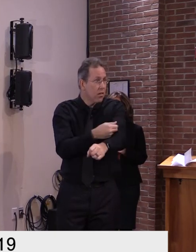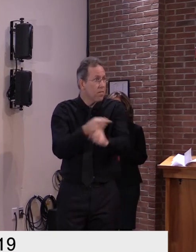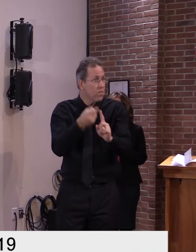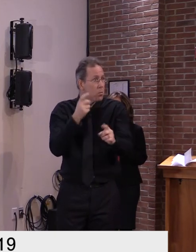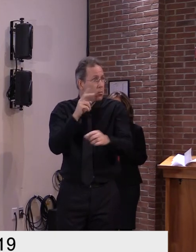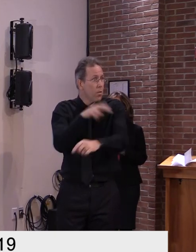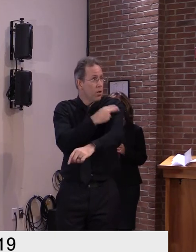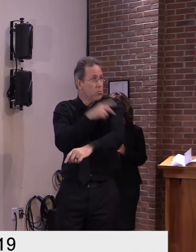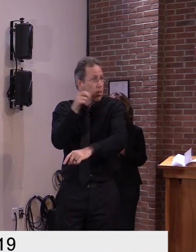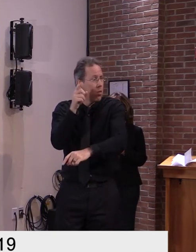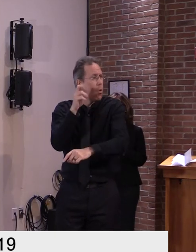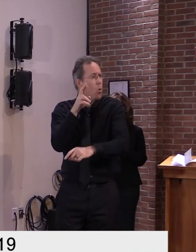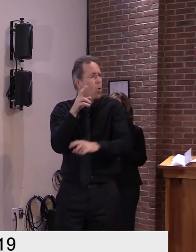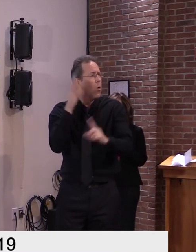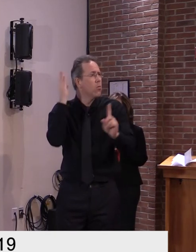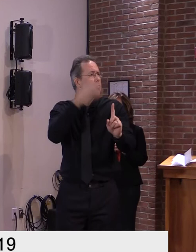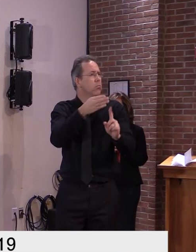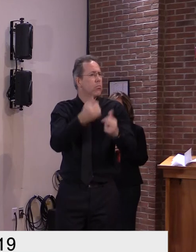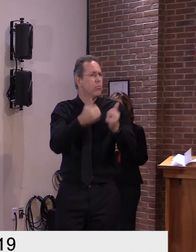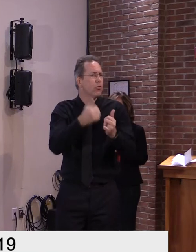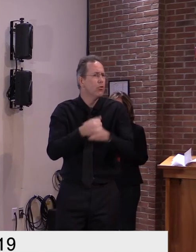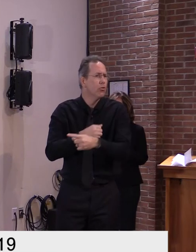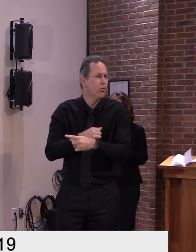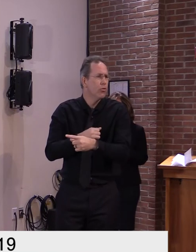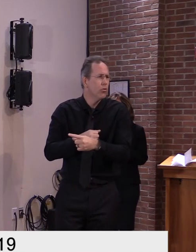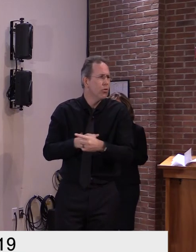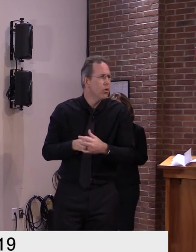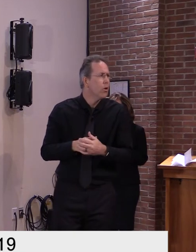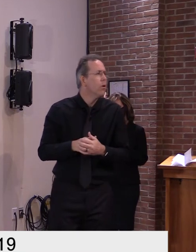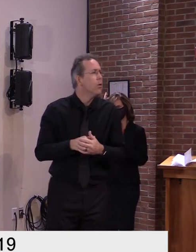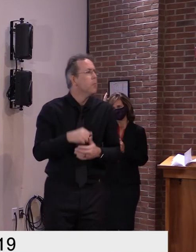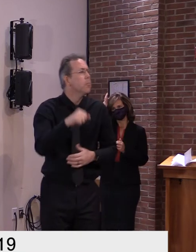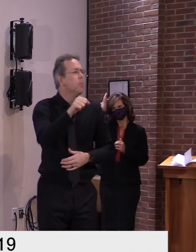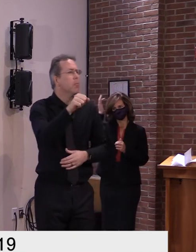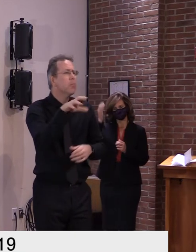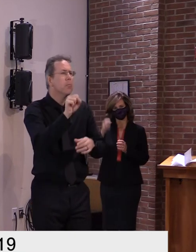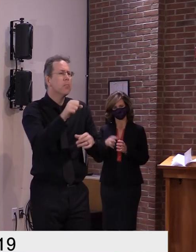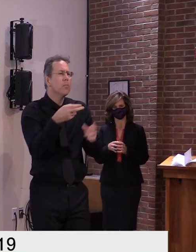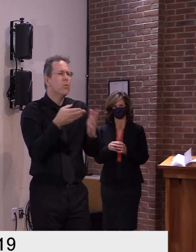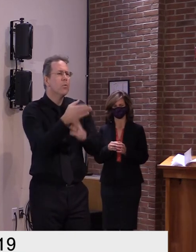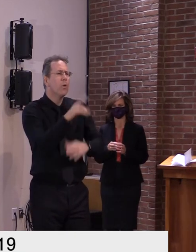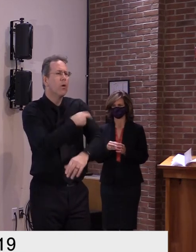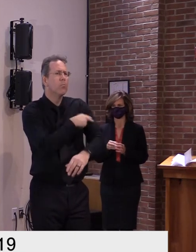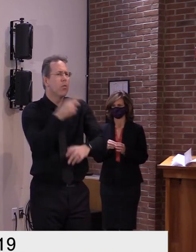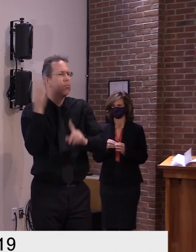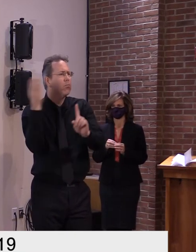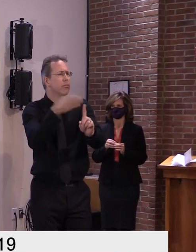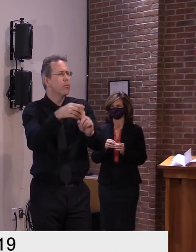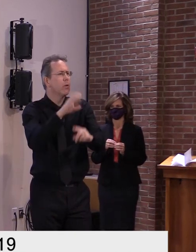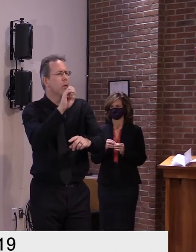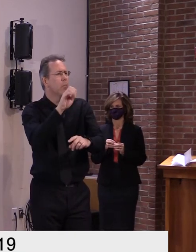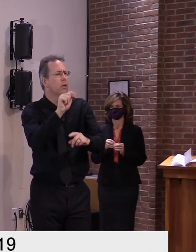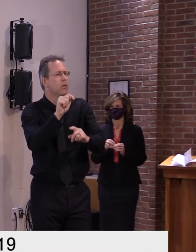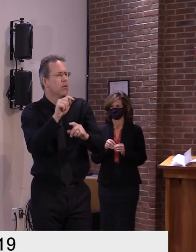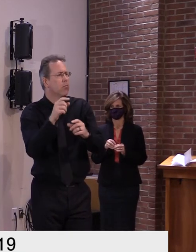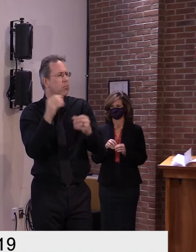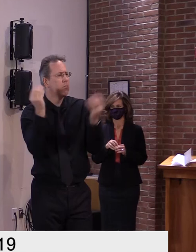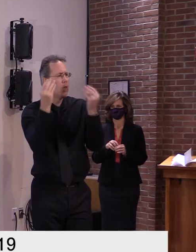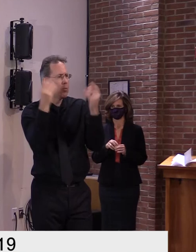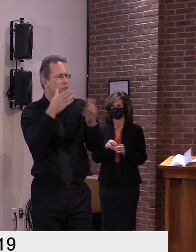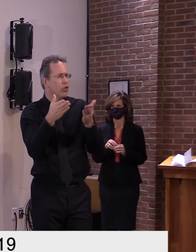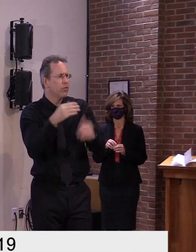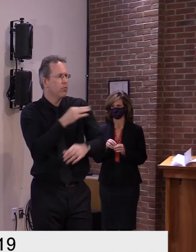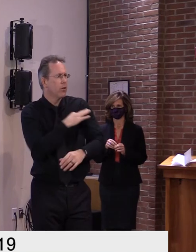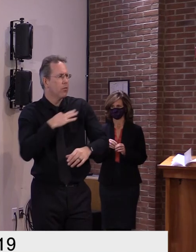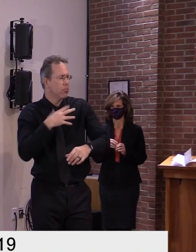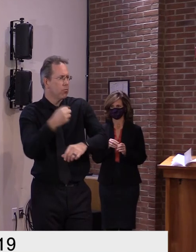is absolutely yes. It also includes primary care, OBGYN offices, dental